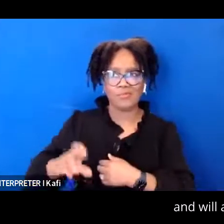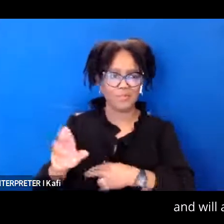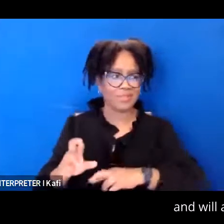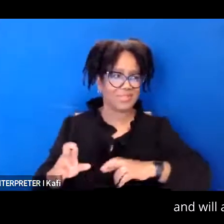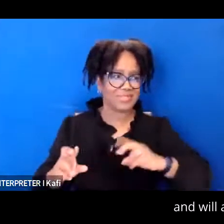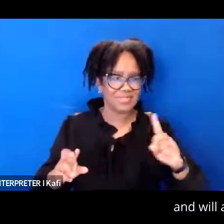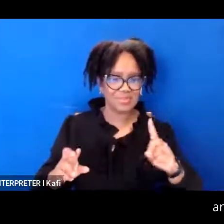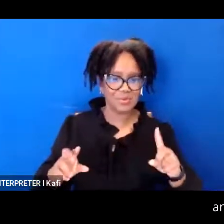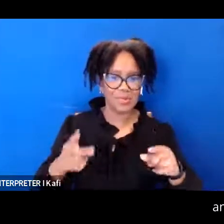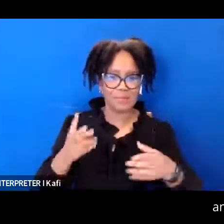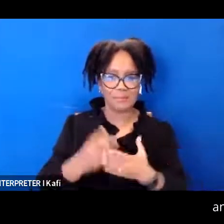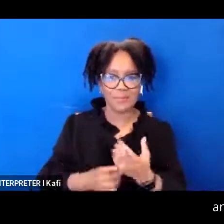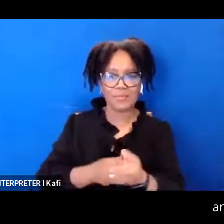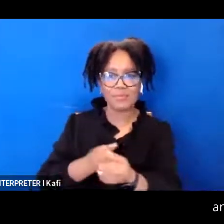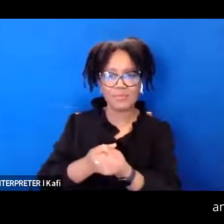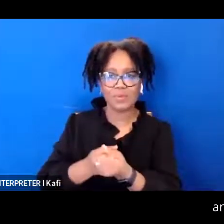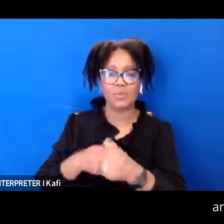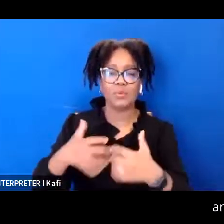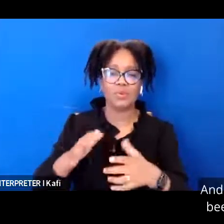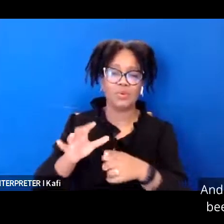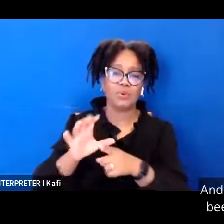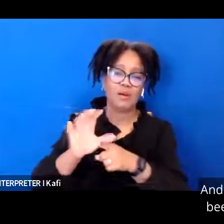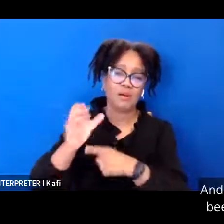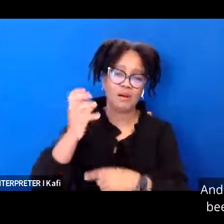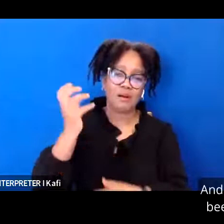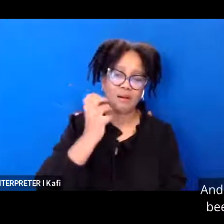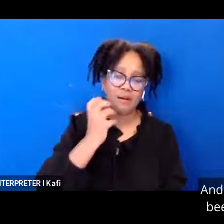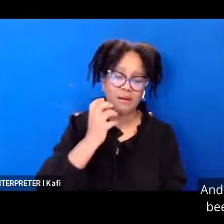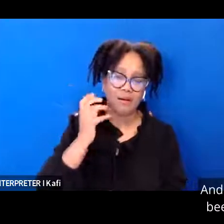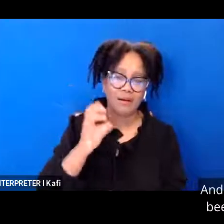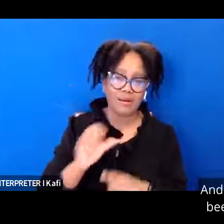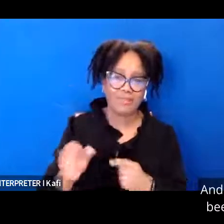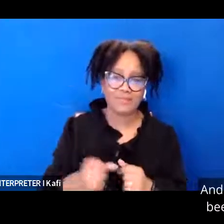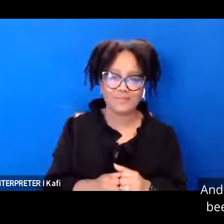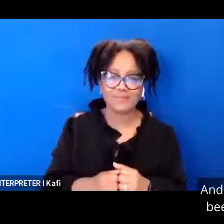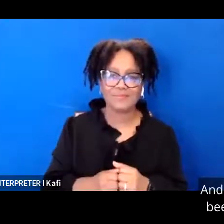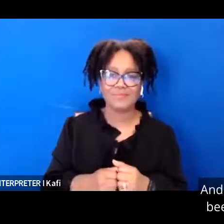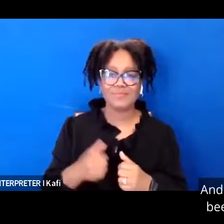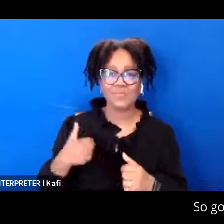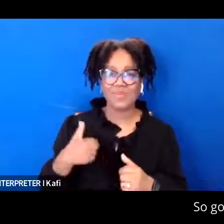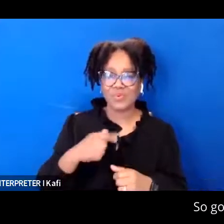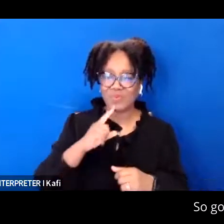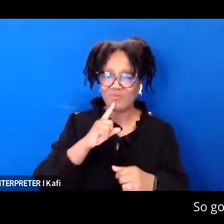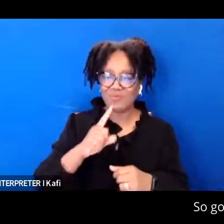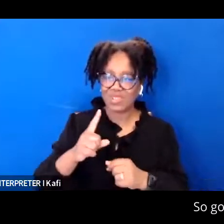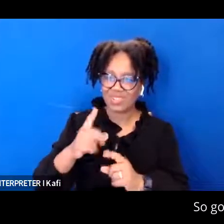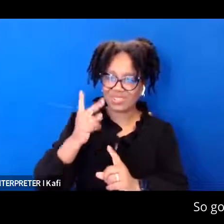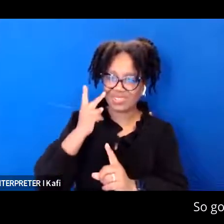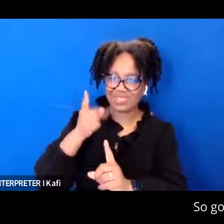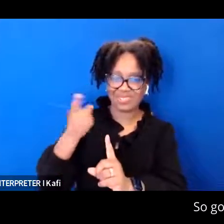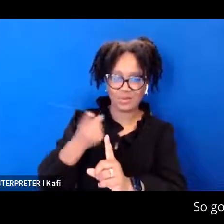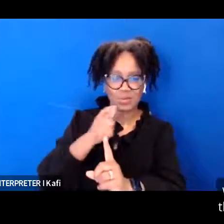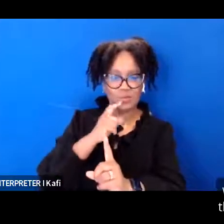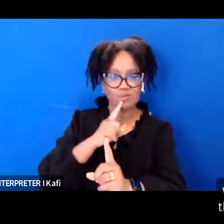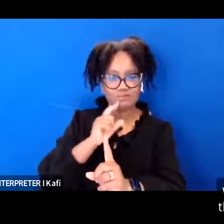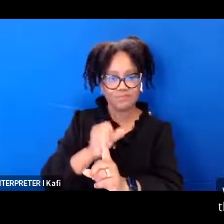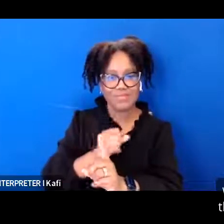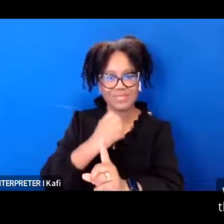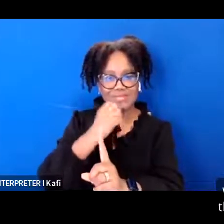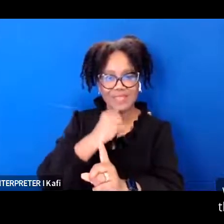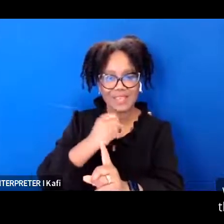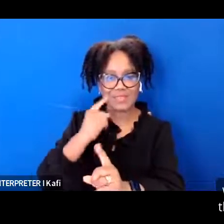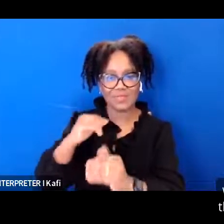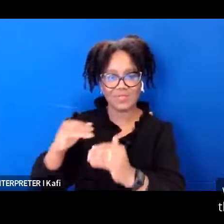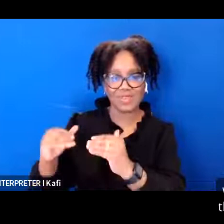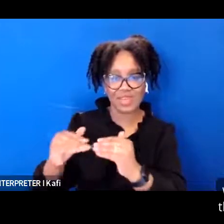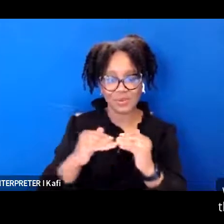work towards equity and accessibility for all and it's something that has been a long time coming so going forward as someone who is interested